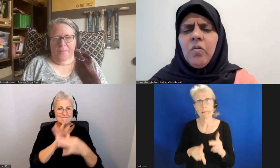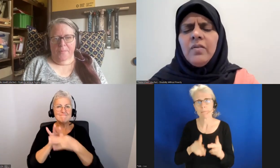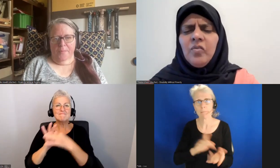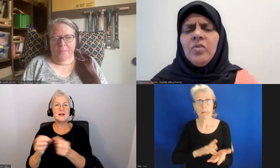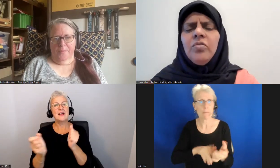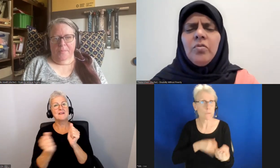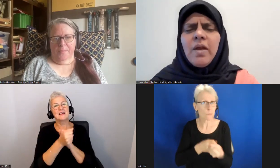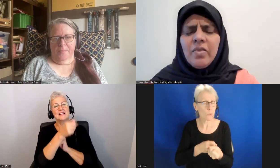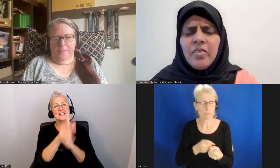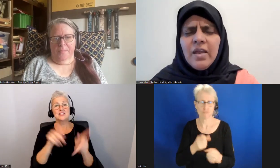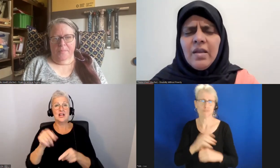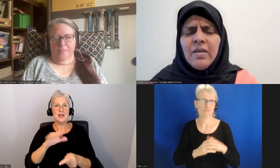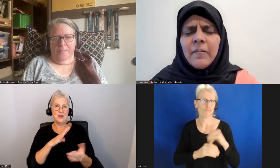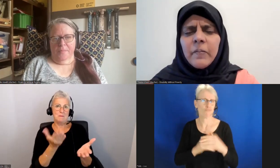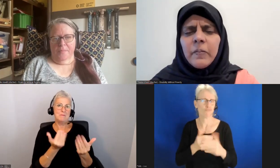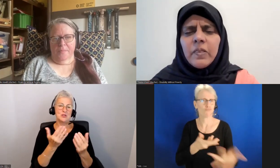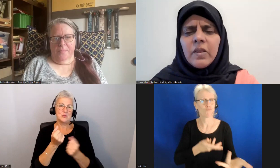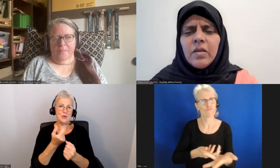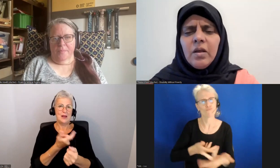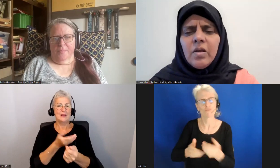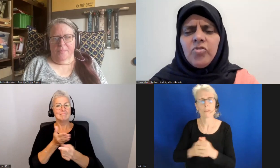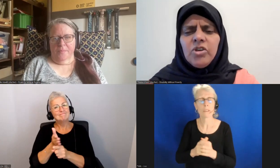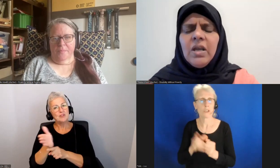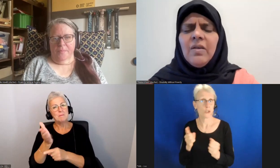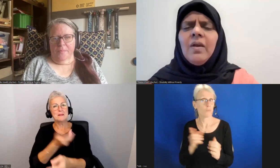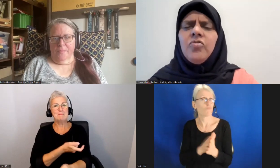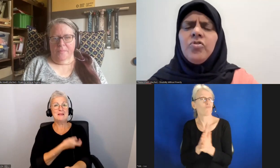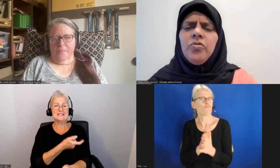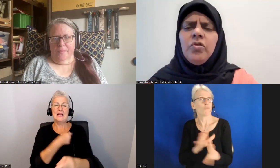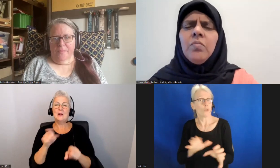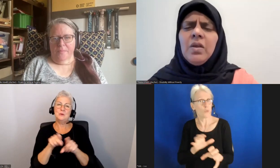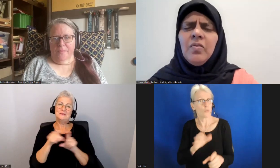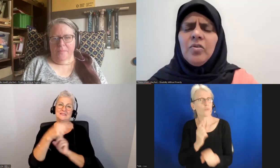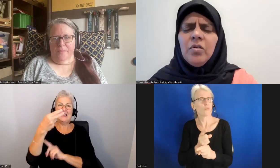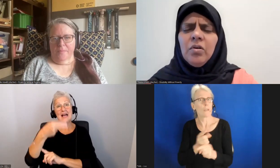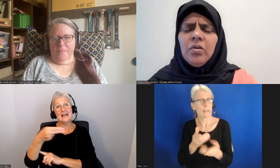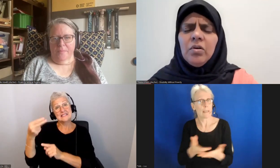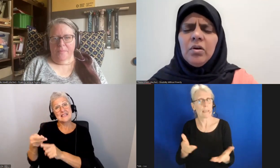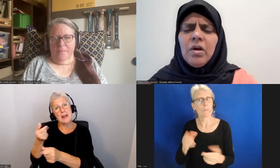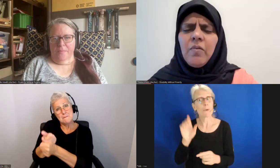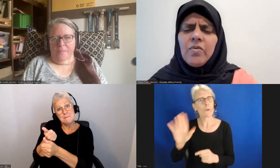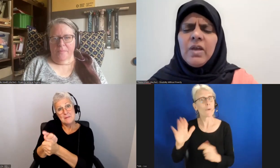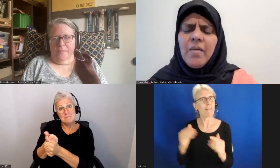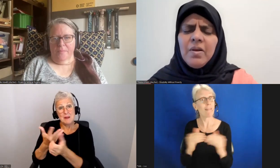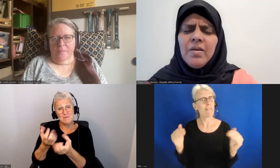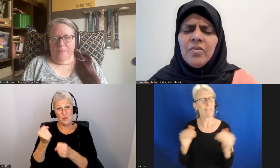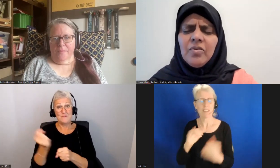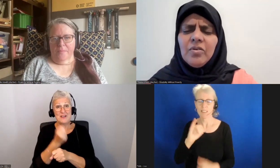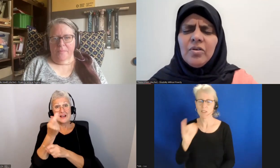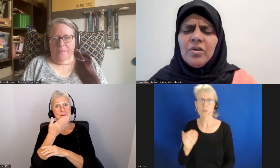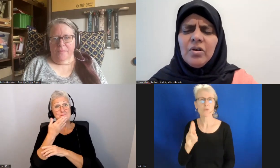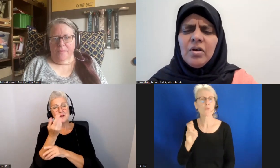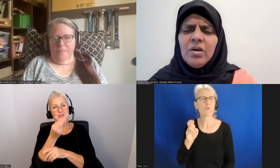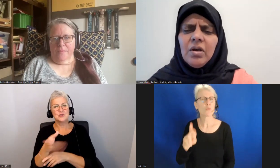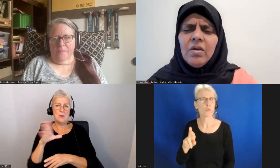She wants to do the right thing. She is a junior minister around